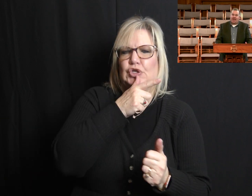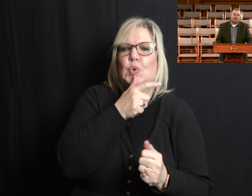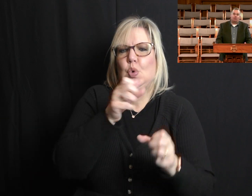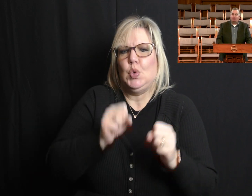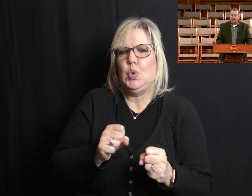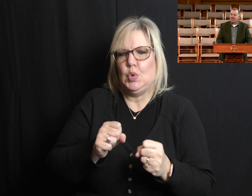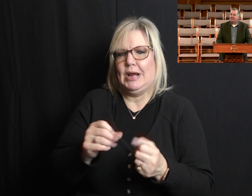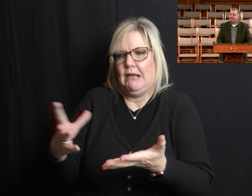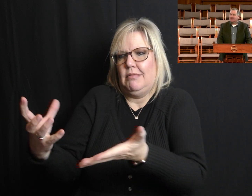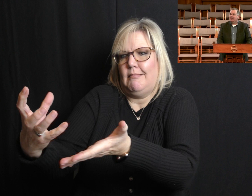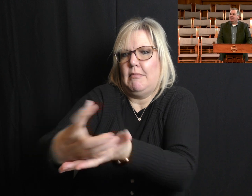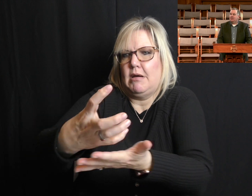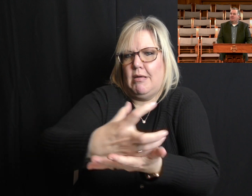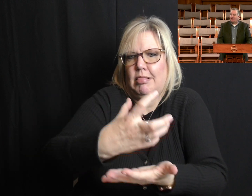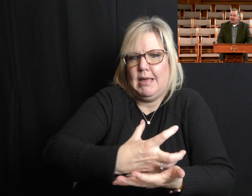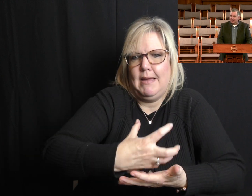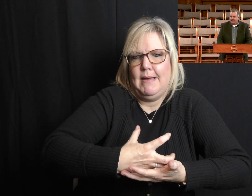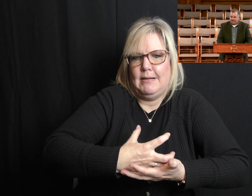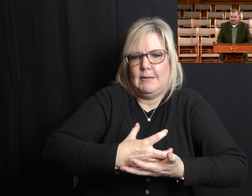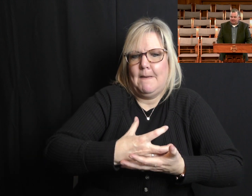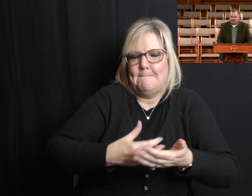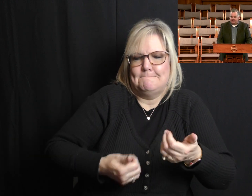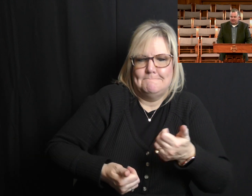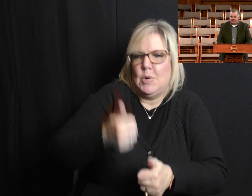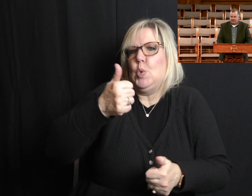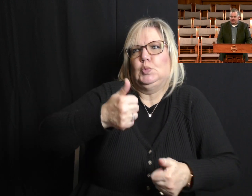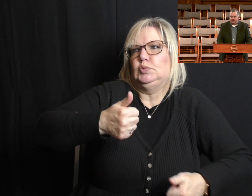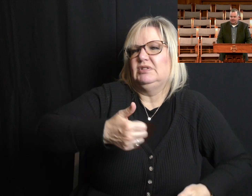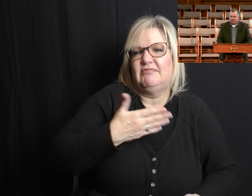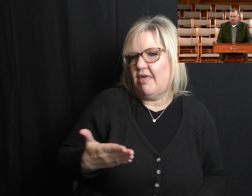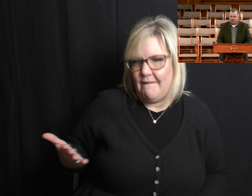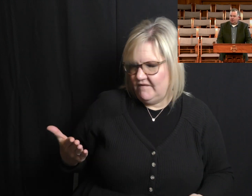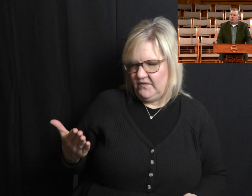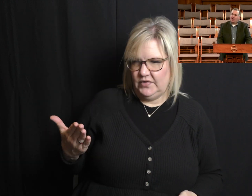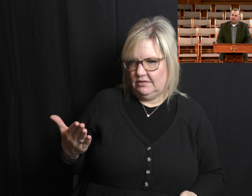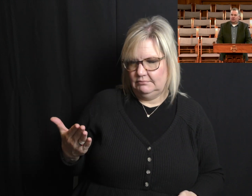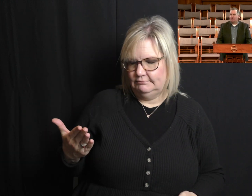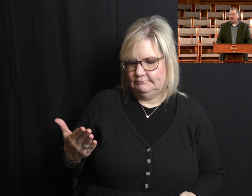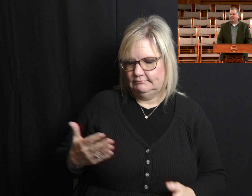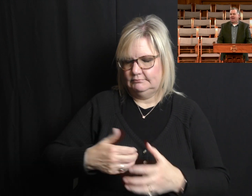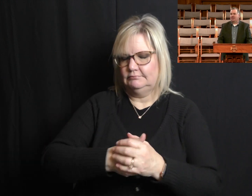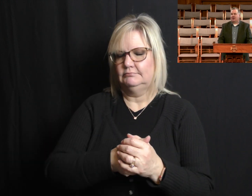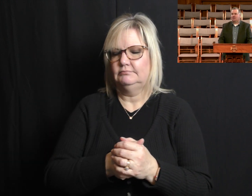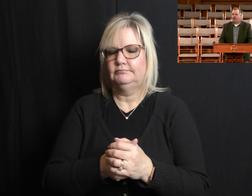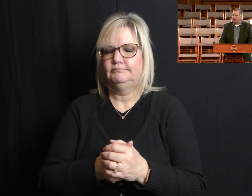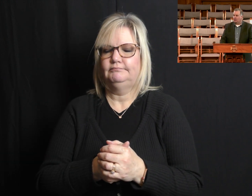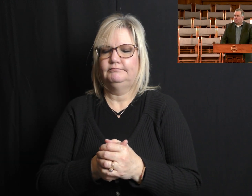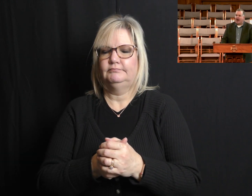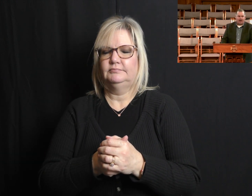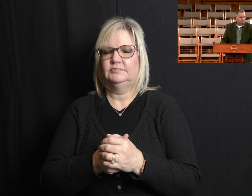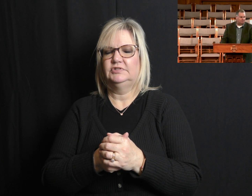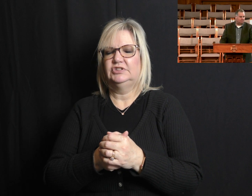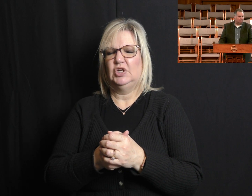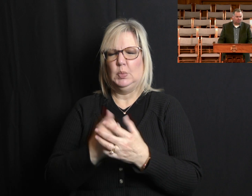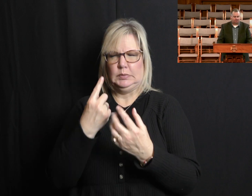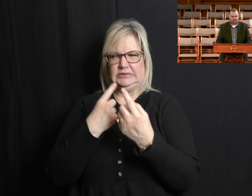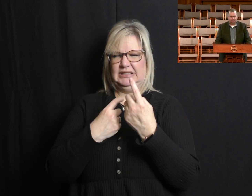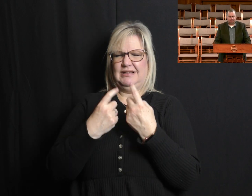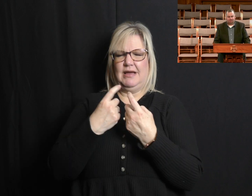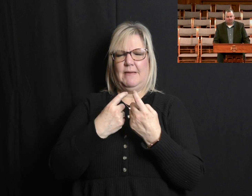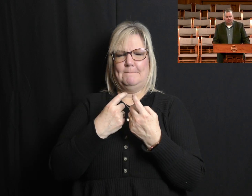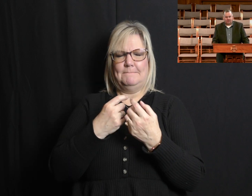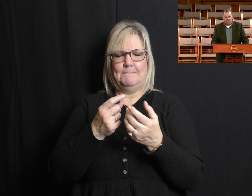most and the biggest, the fastest. The question we've got to ask ourselves is why?